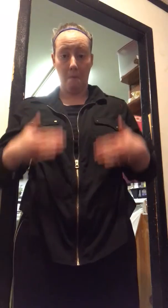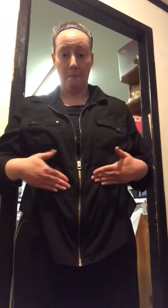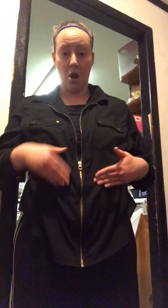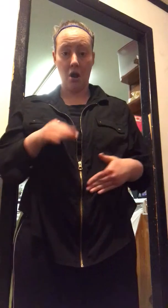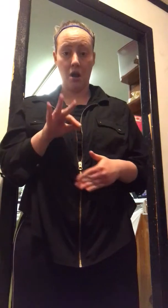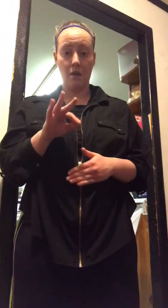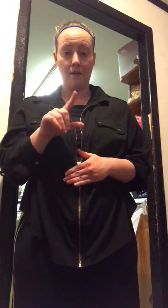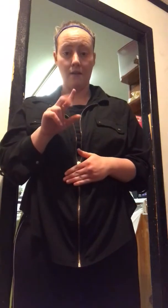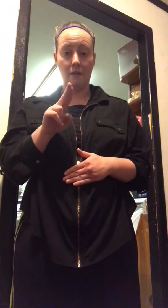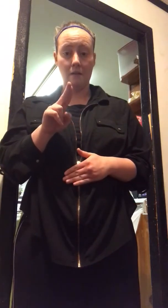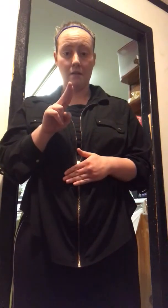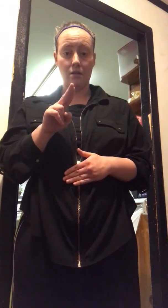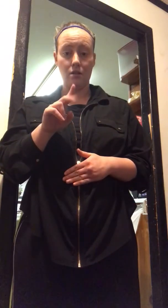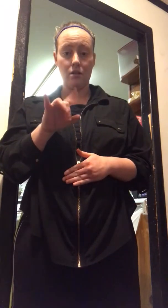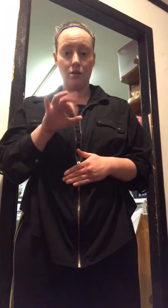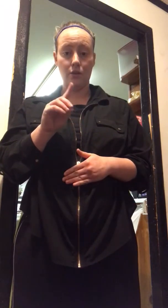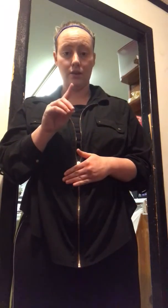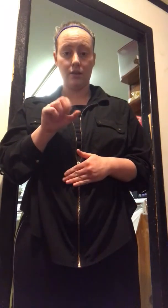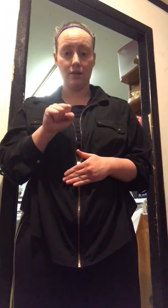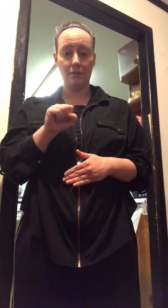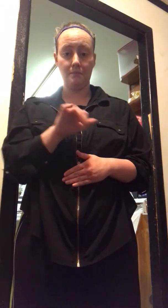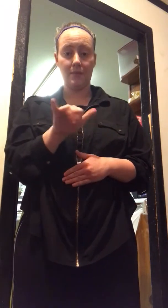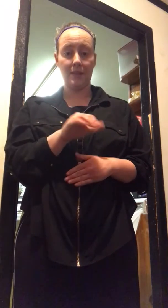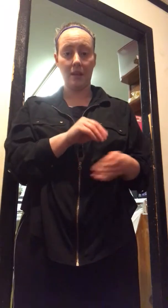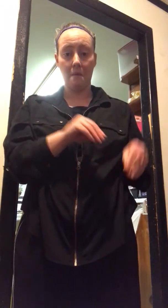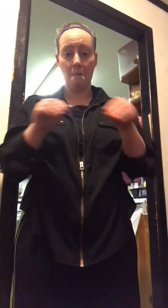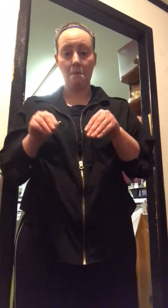such as movement of digestion.